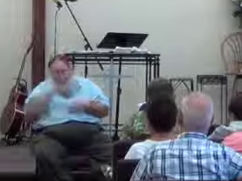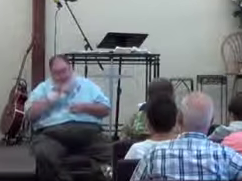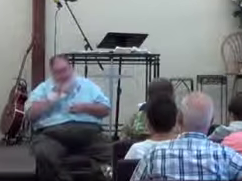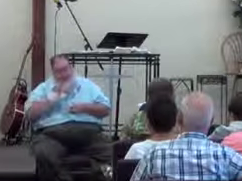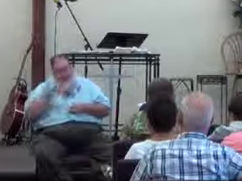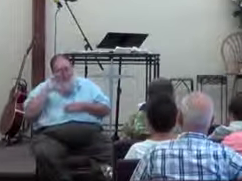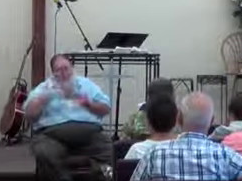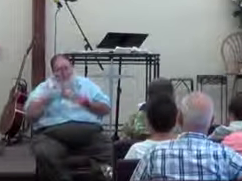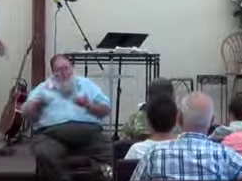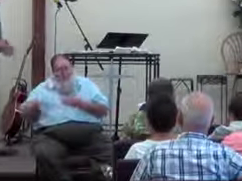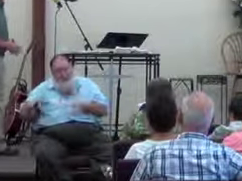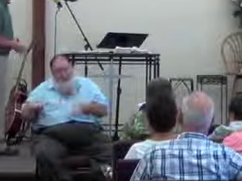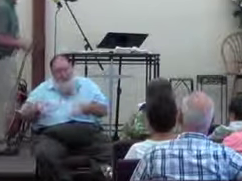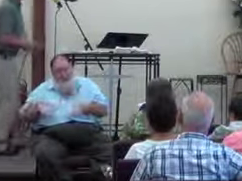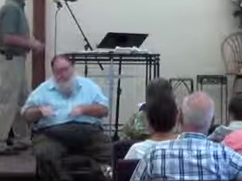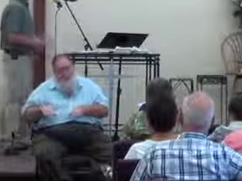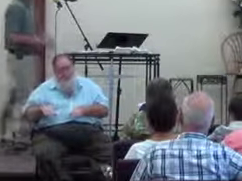enough for what they do.